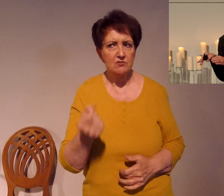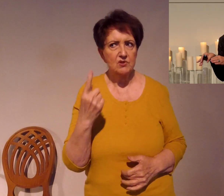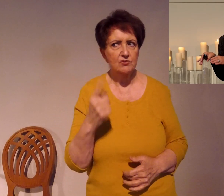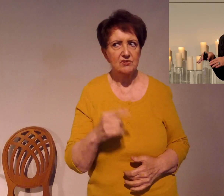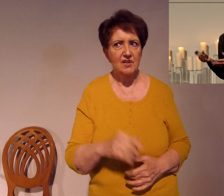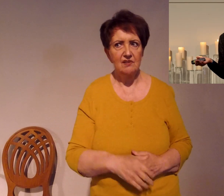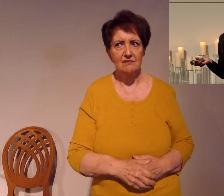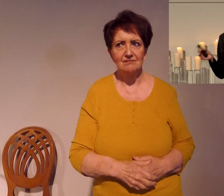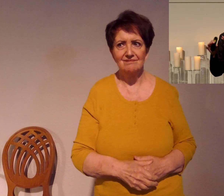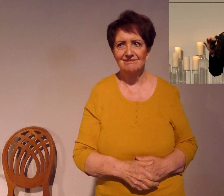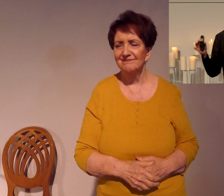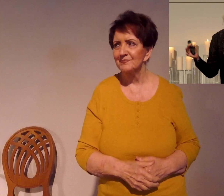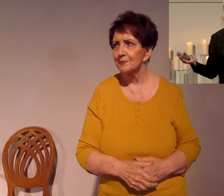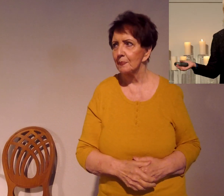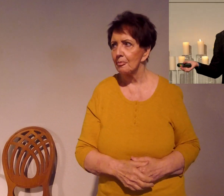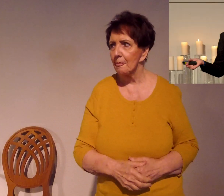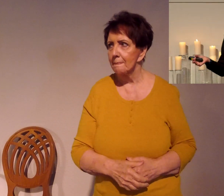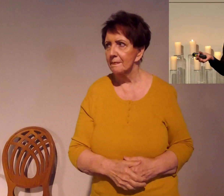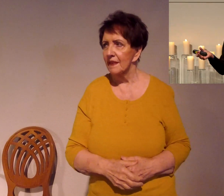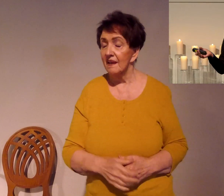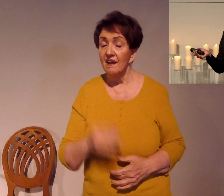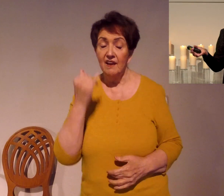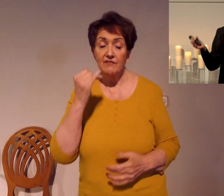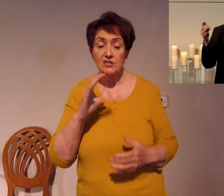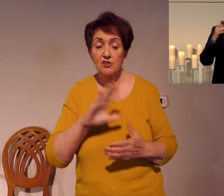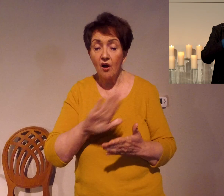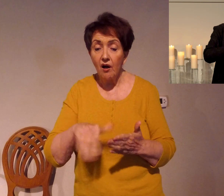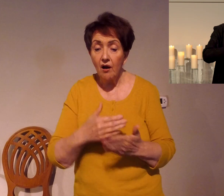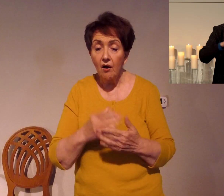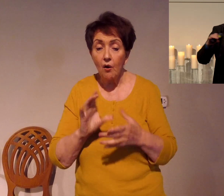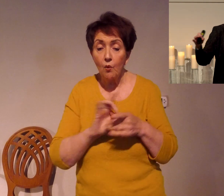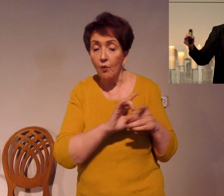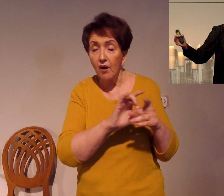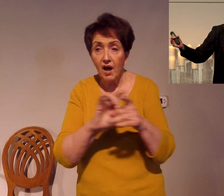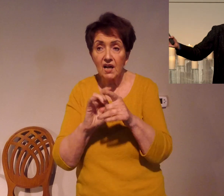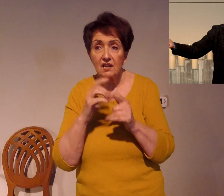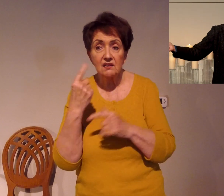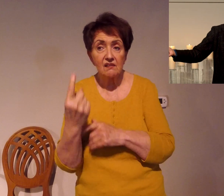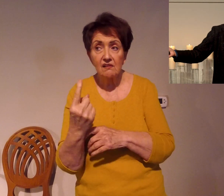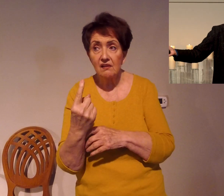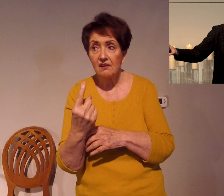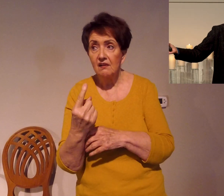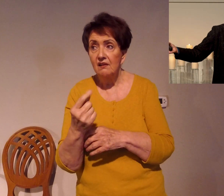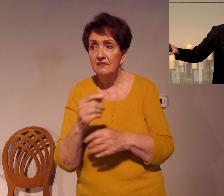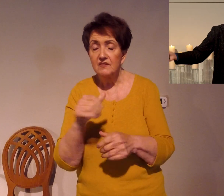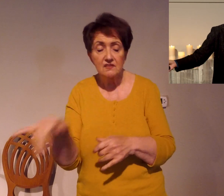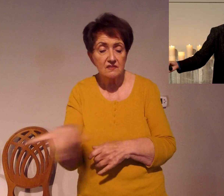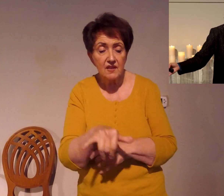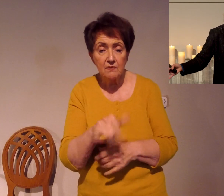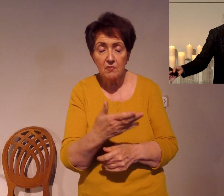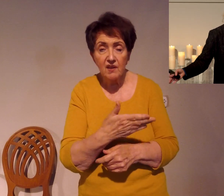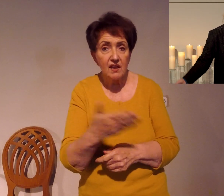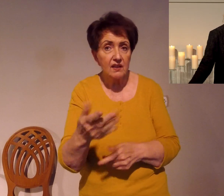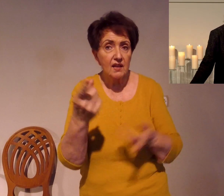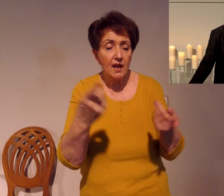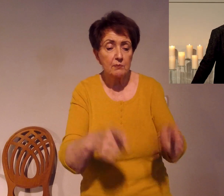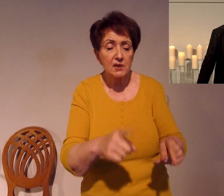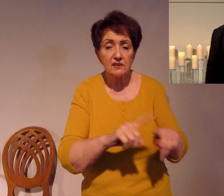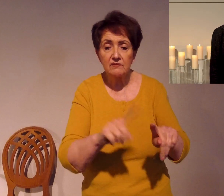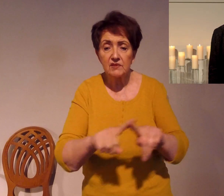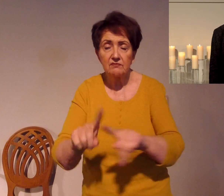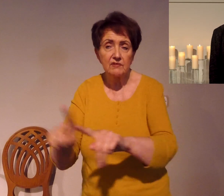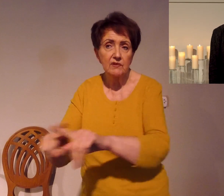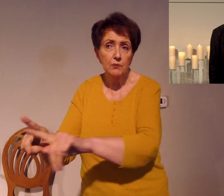with money. But if it's all one, if it's all the same thing happening in all sorts of